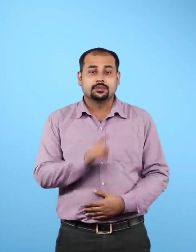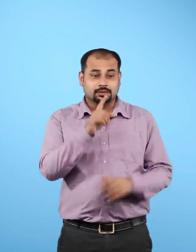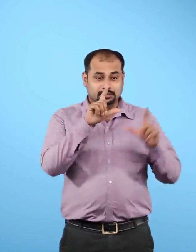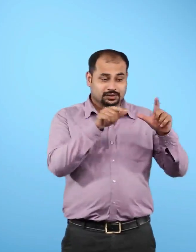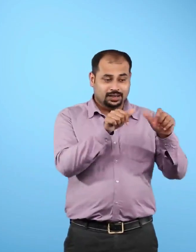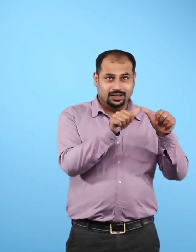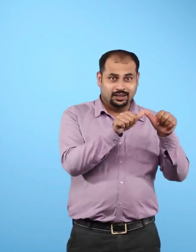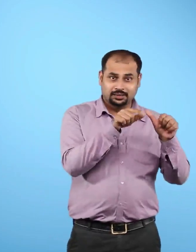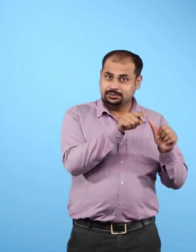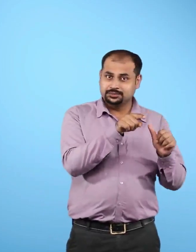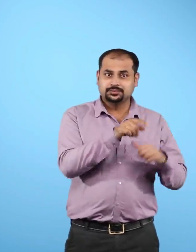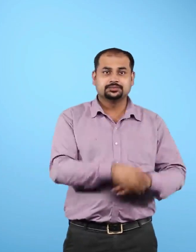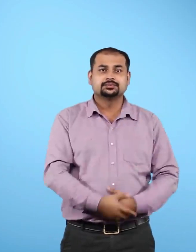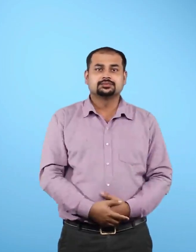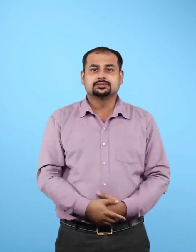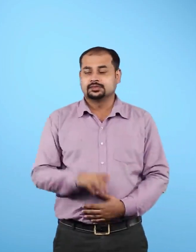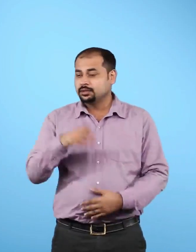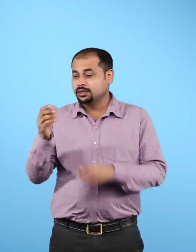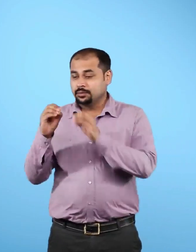Picture A shows